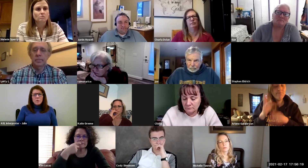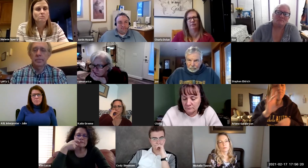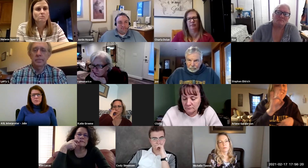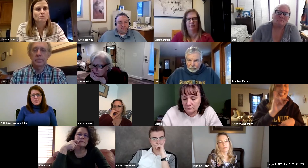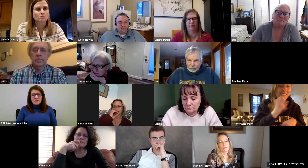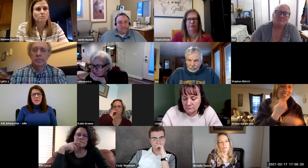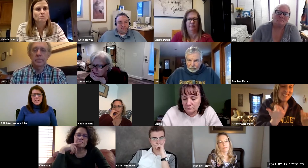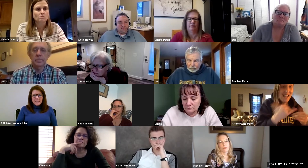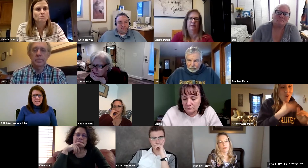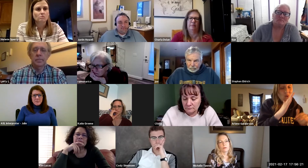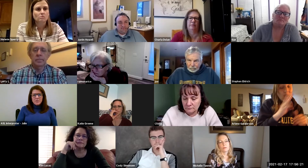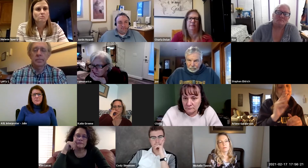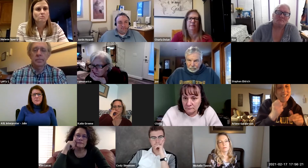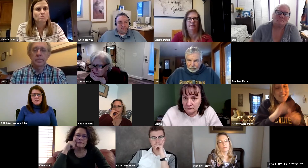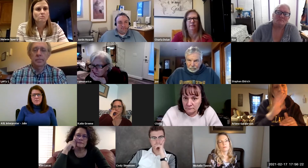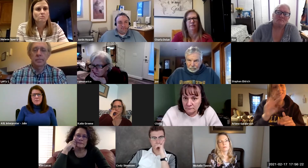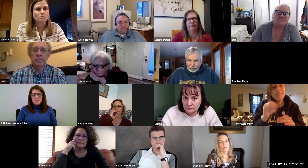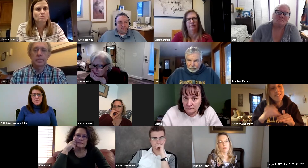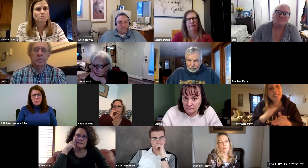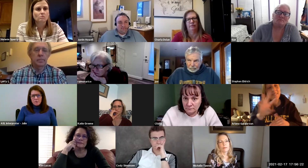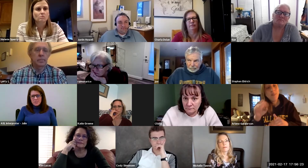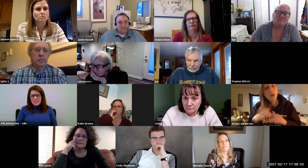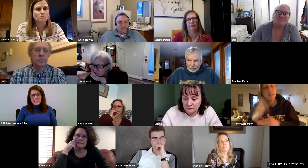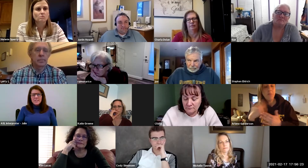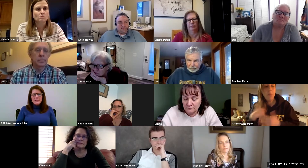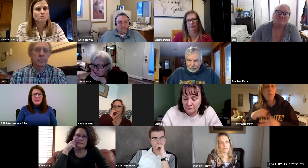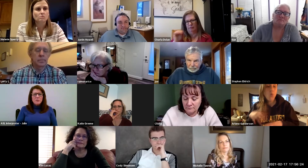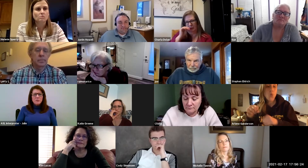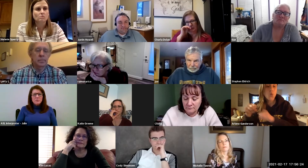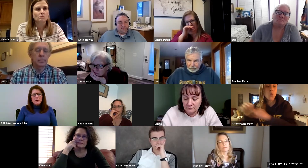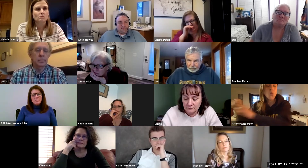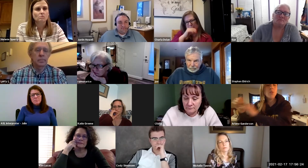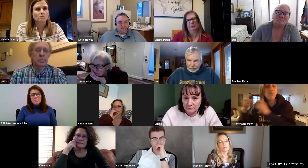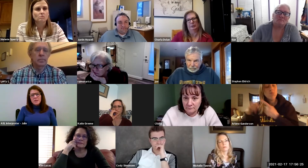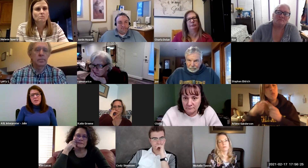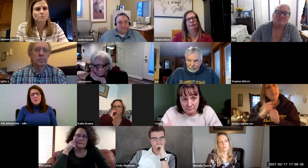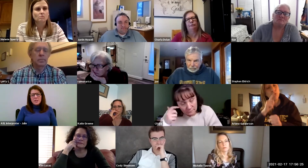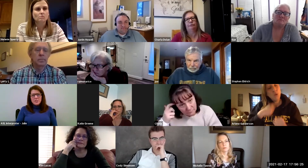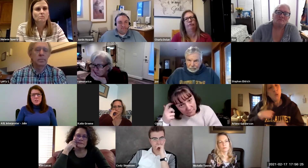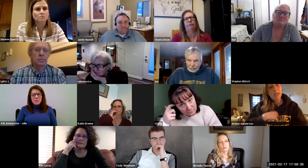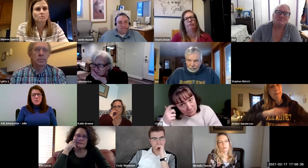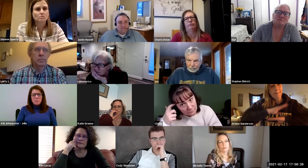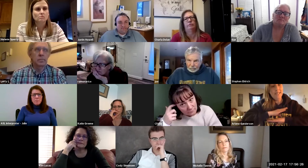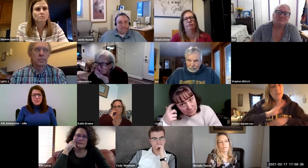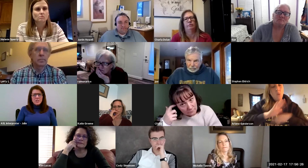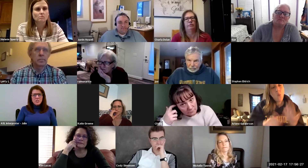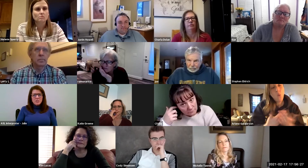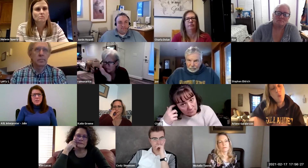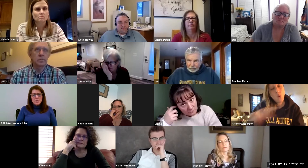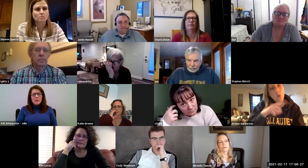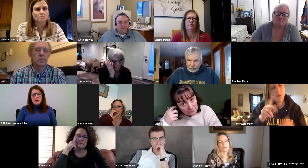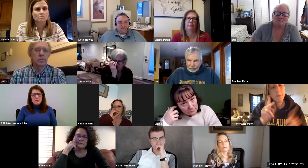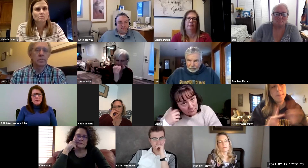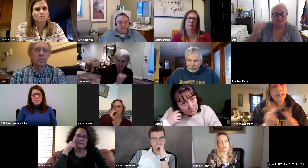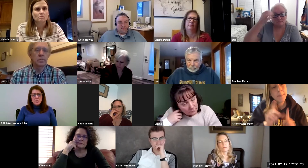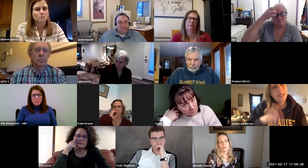you know, we were able to vaccinate several of the people over 60s, and then it will increase to the general population, but